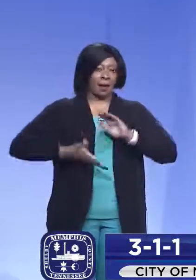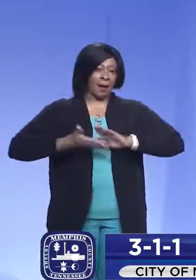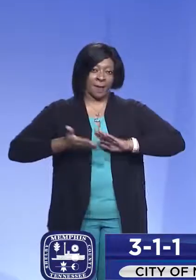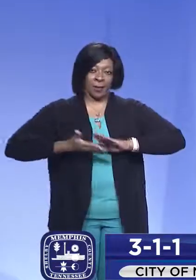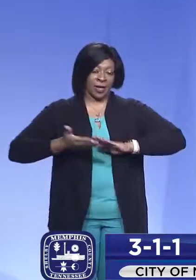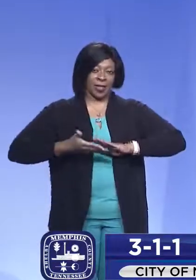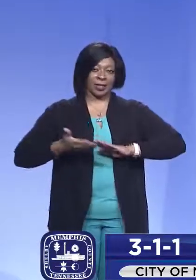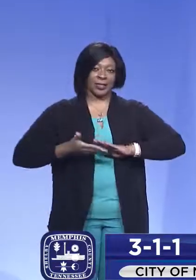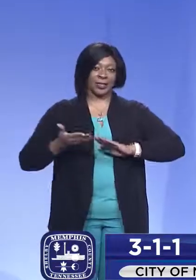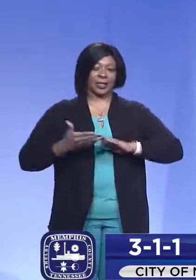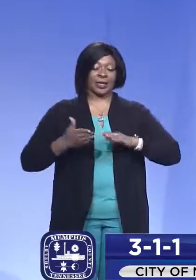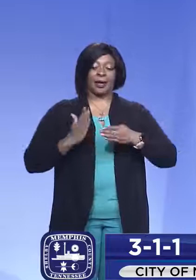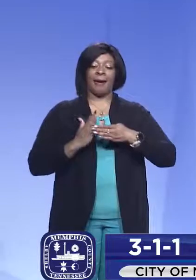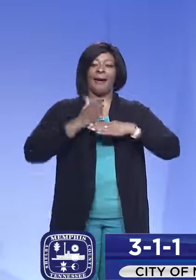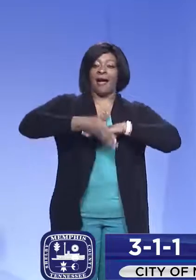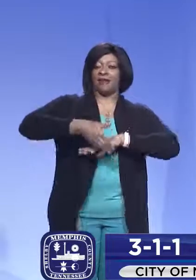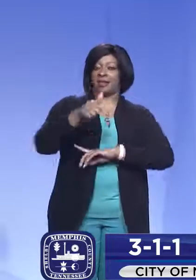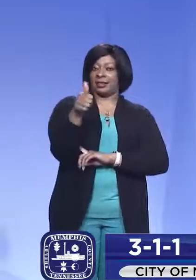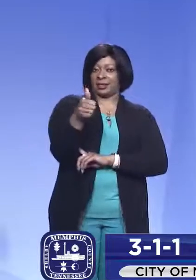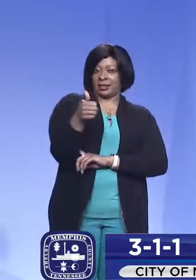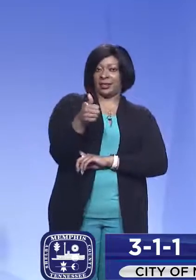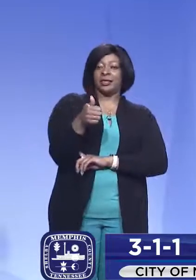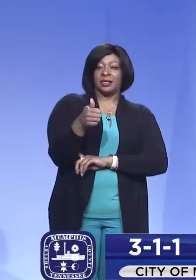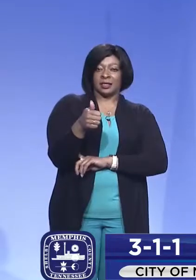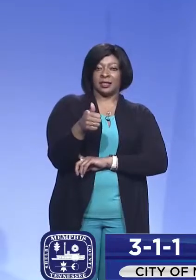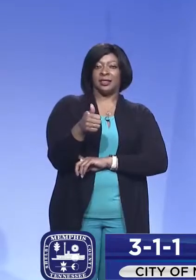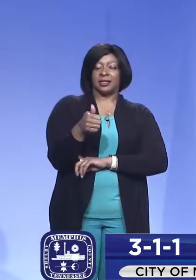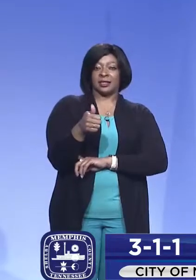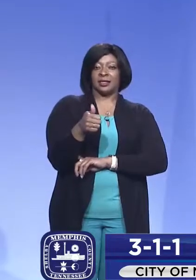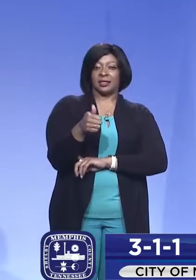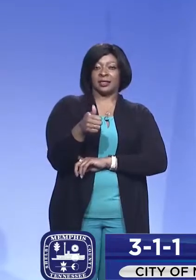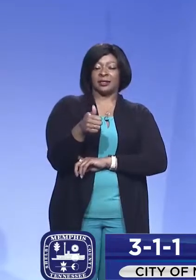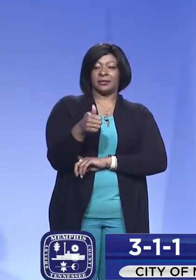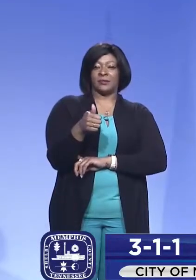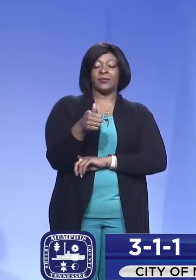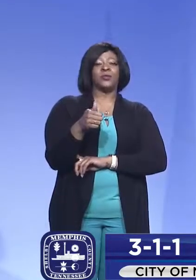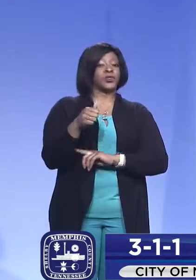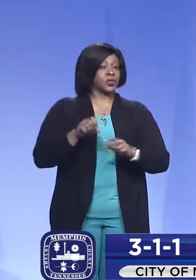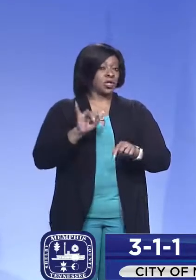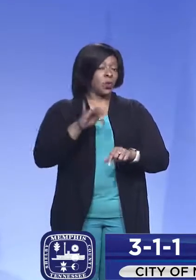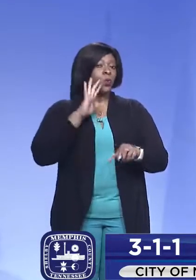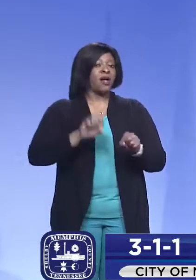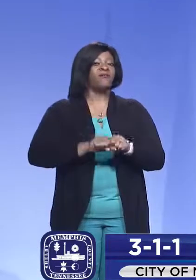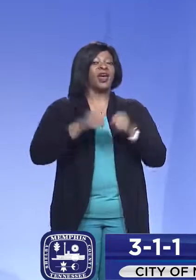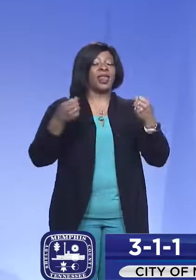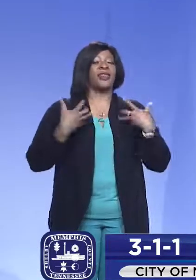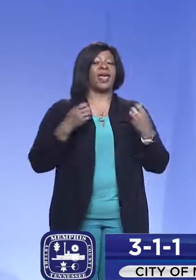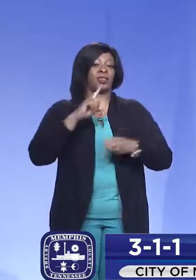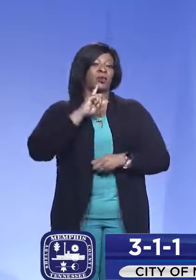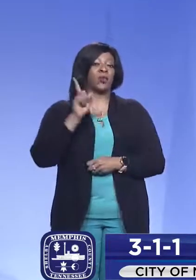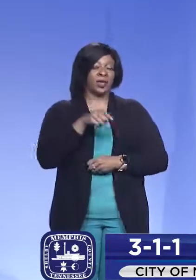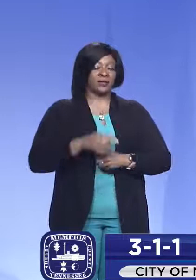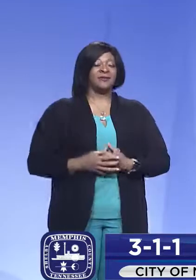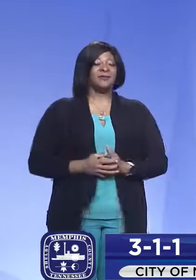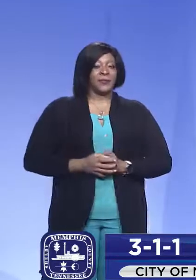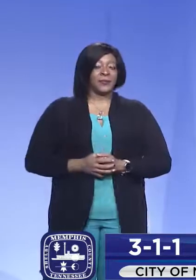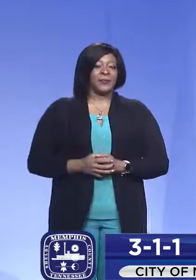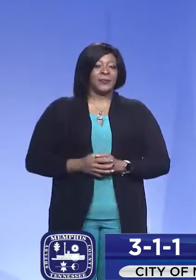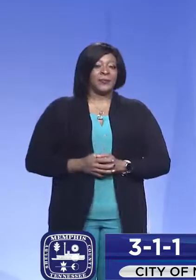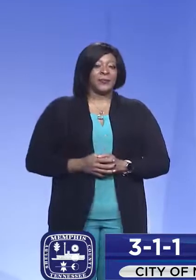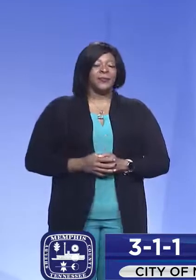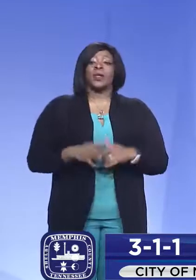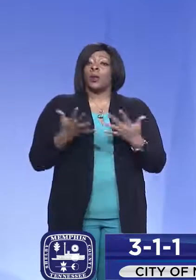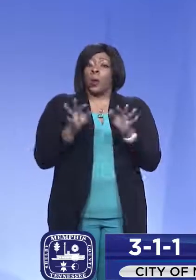operating beyond 10 o'clock in violation of the health directive. But